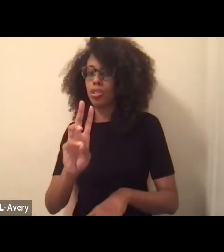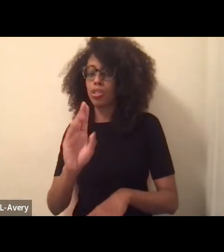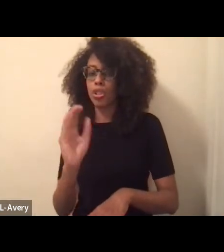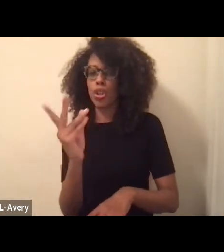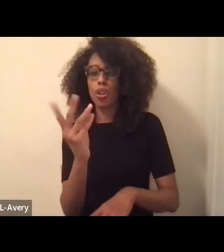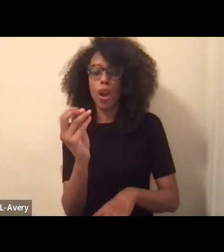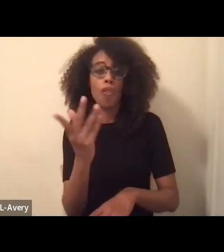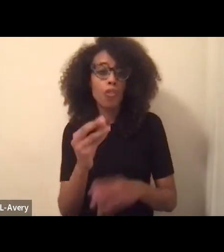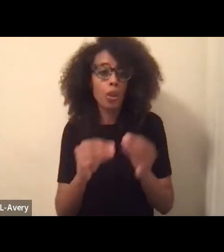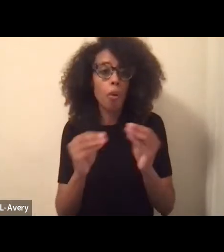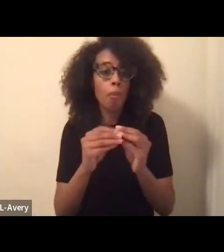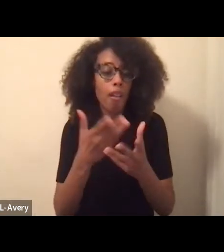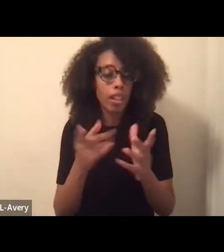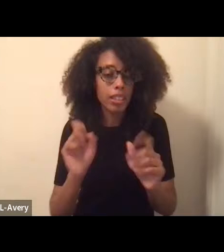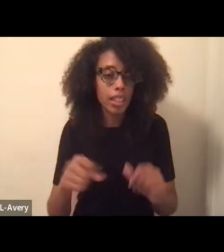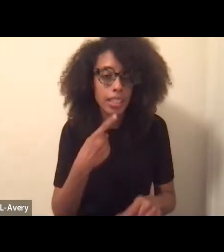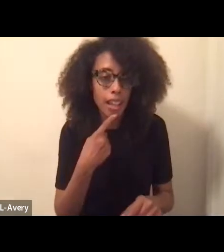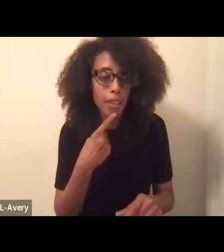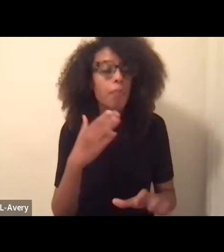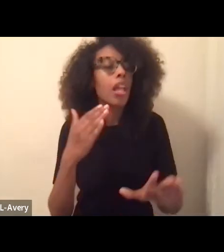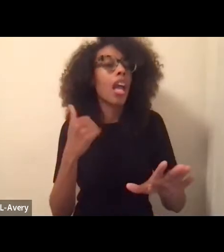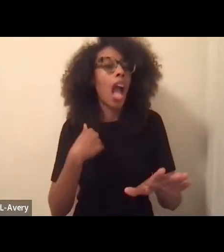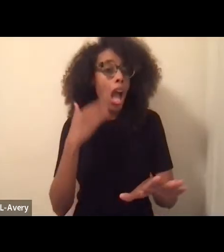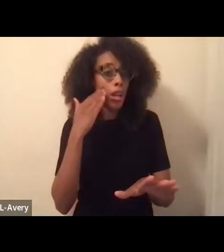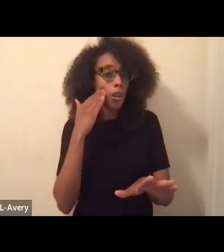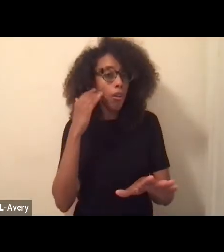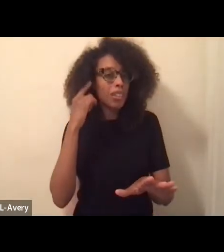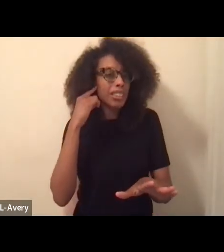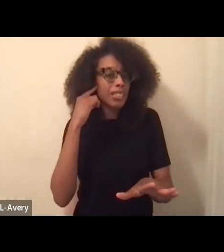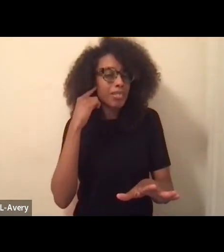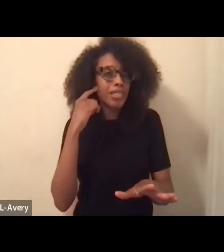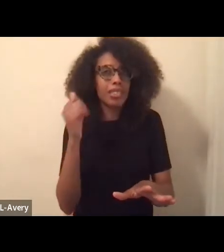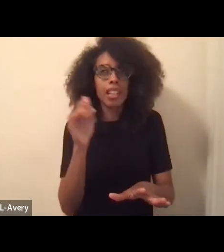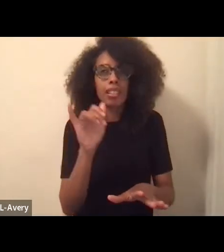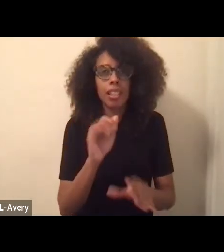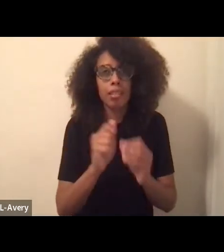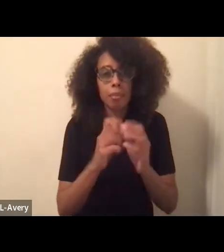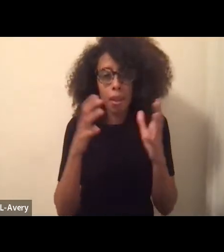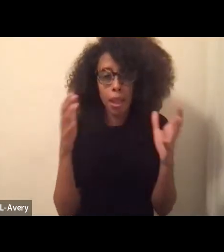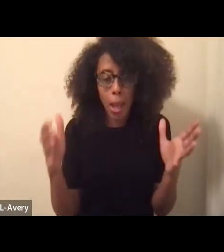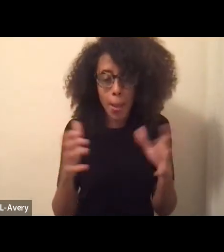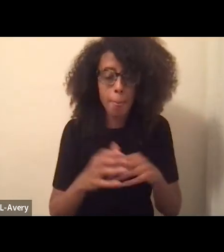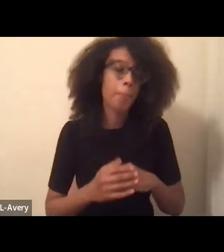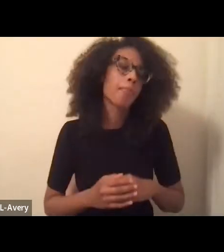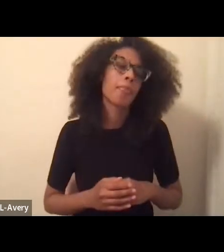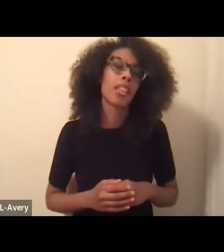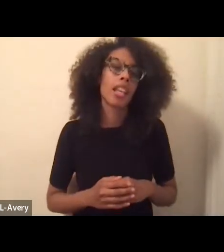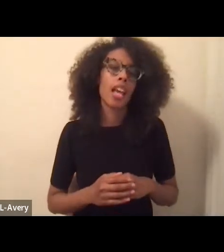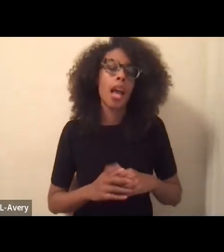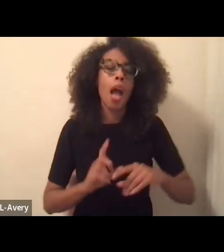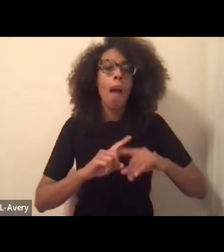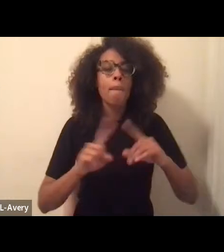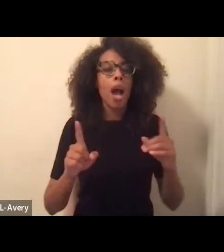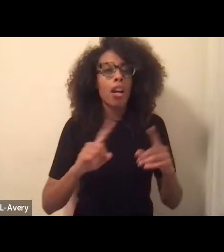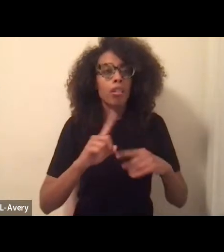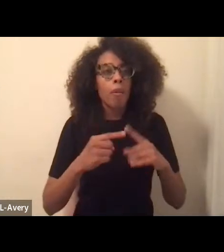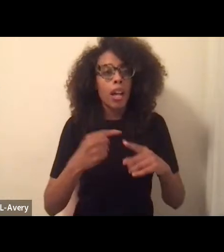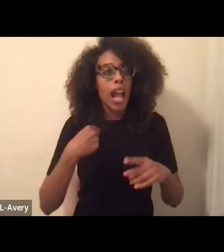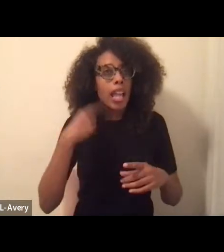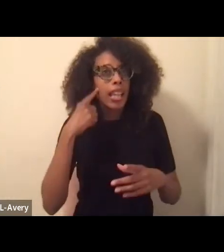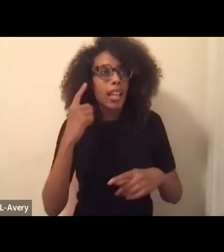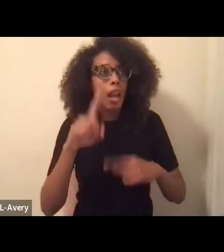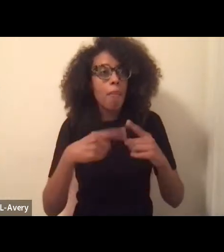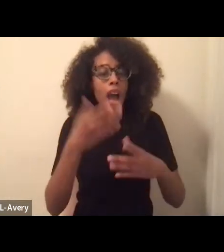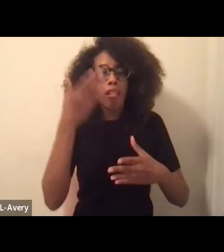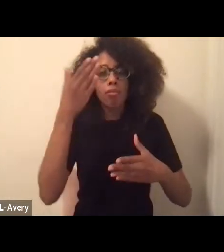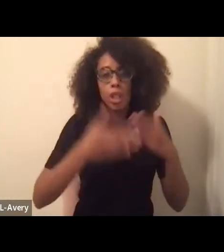I know that it sounds like a lot, but I really think that when we're talking about ending white supremacy,